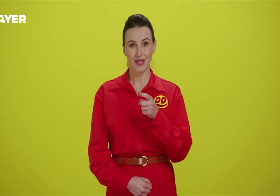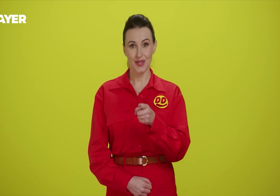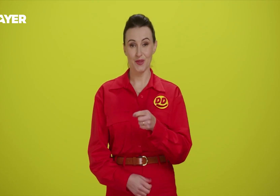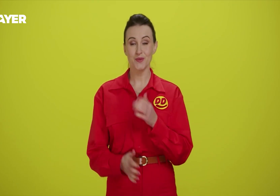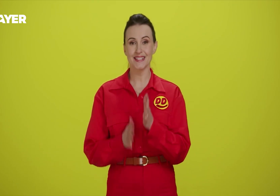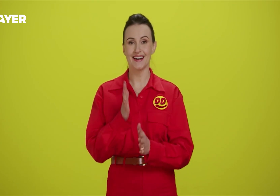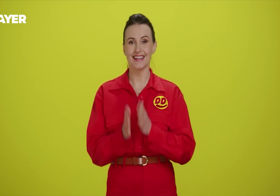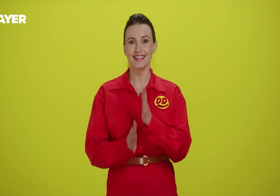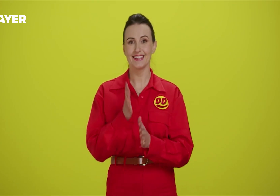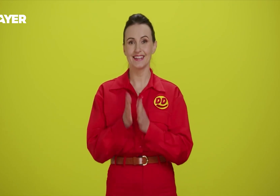You sign.